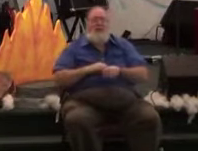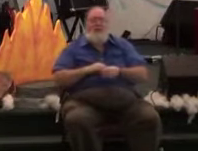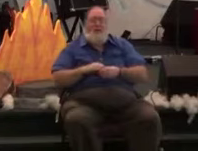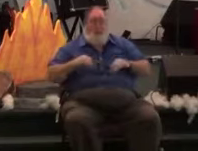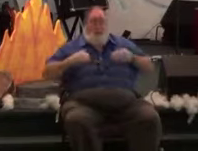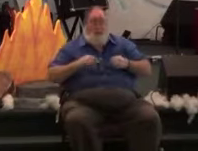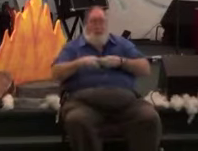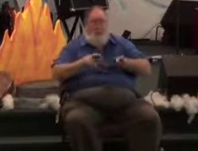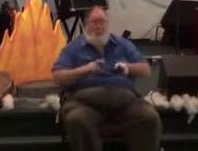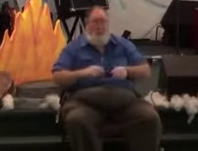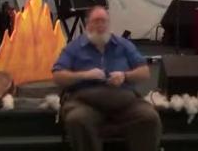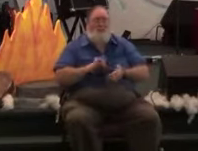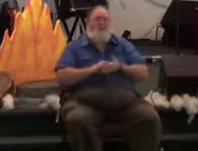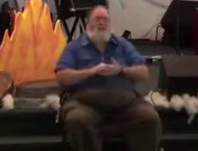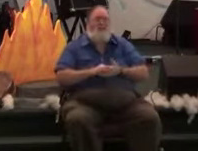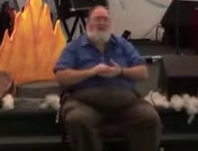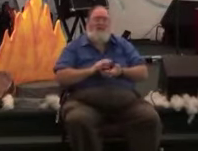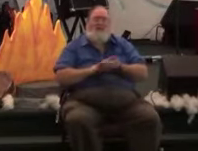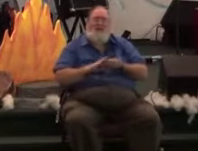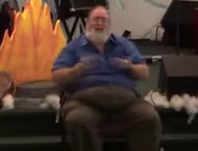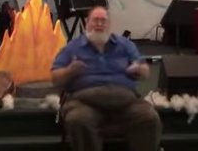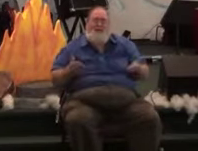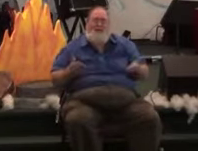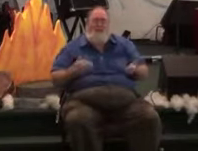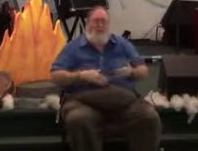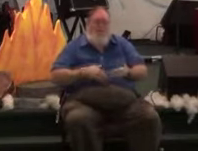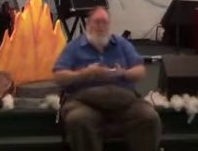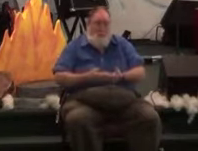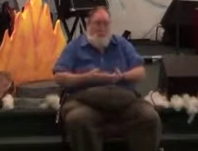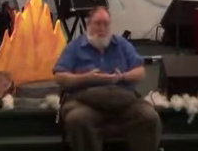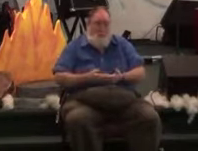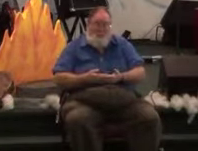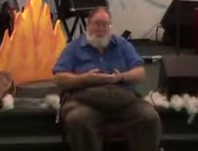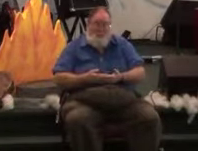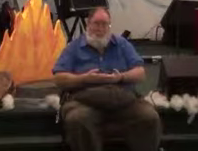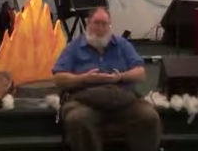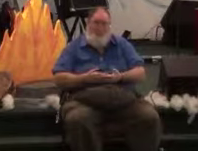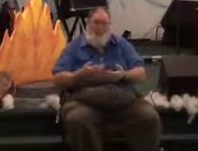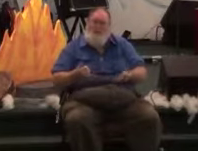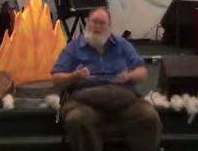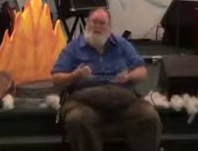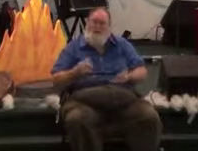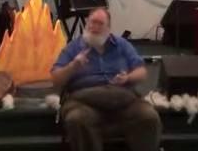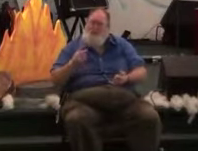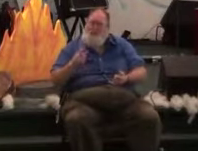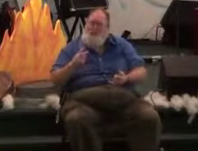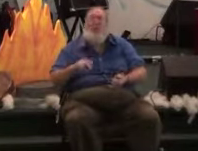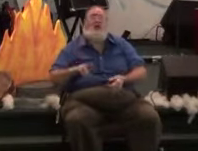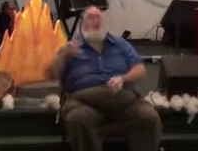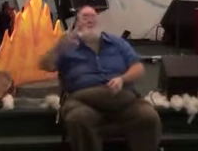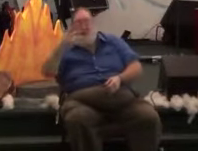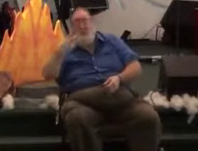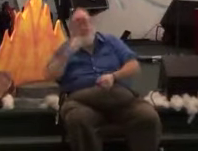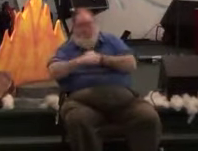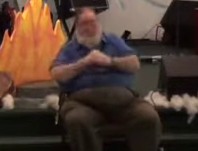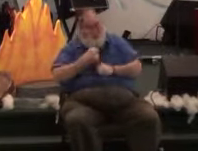really neat thing that's been birthed. And is this the second or third year?